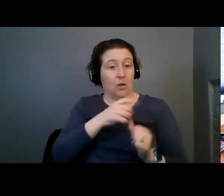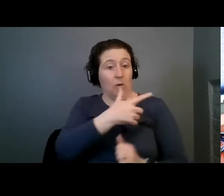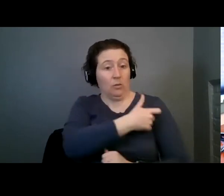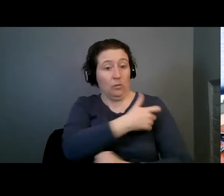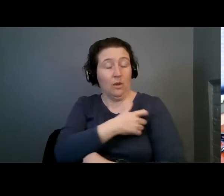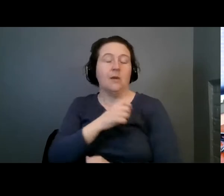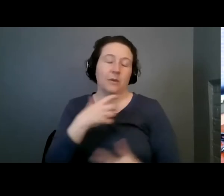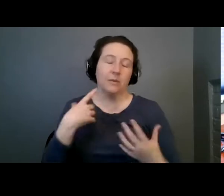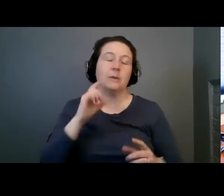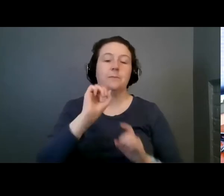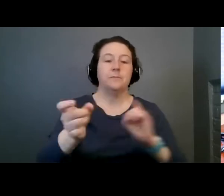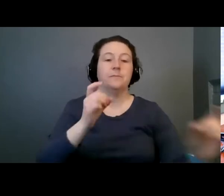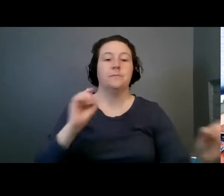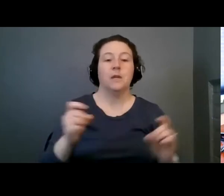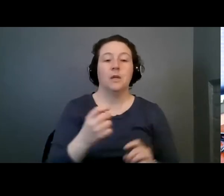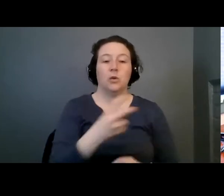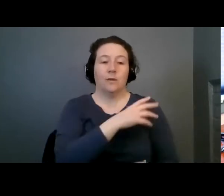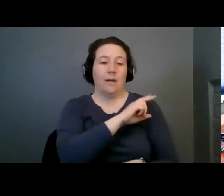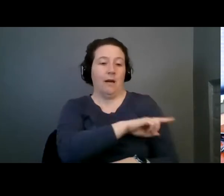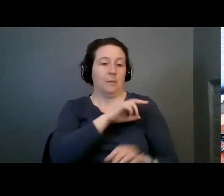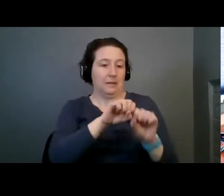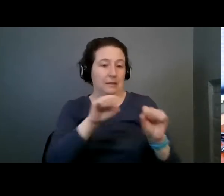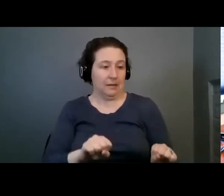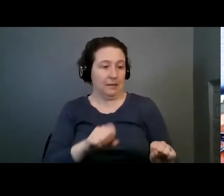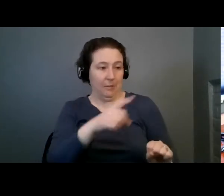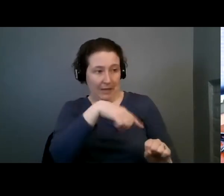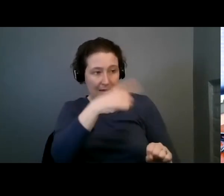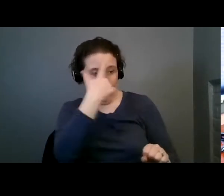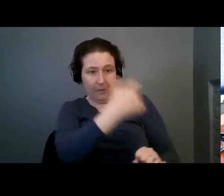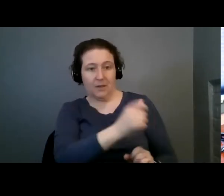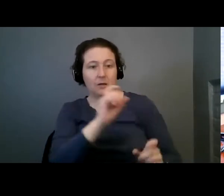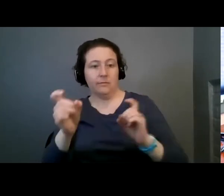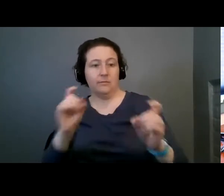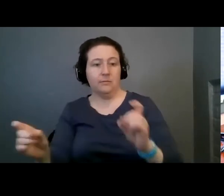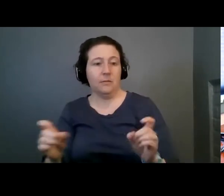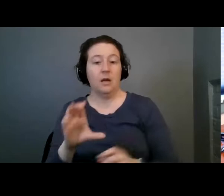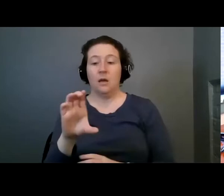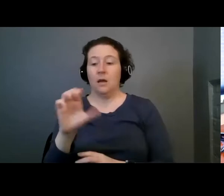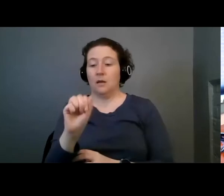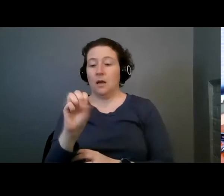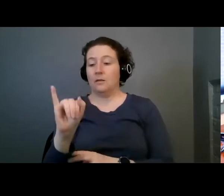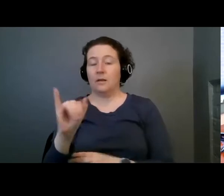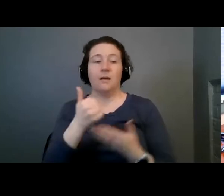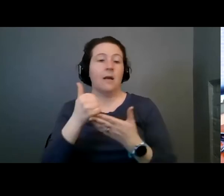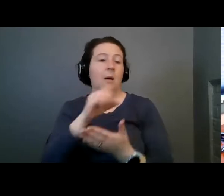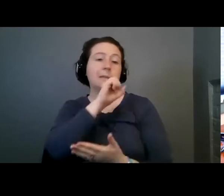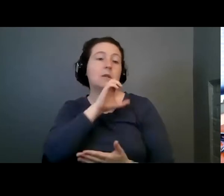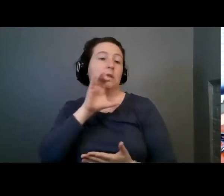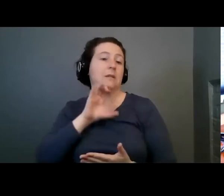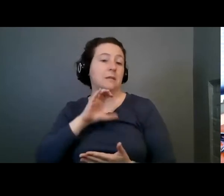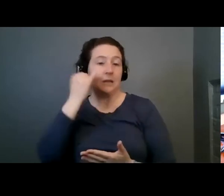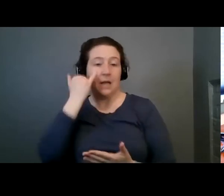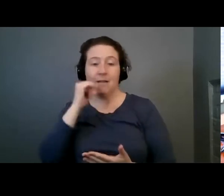system partners to be administered through their clinics. CASI continues to help connect seniors without a